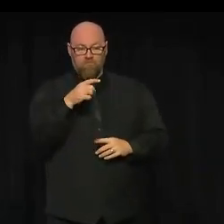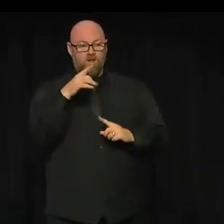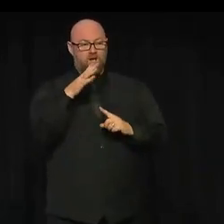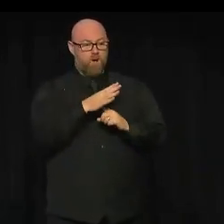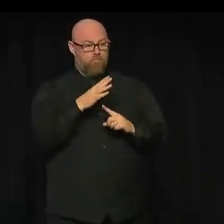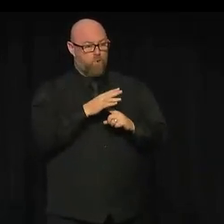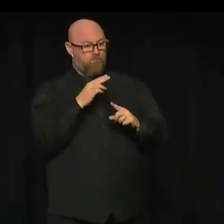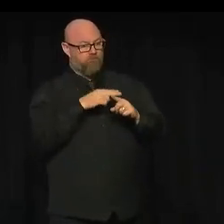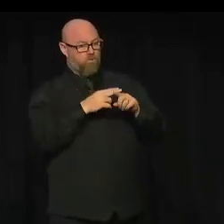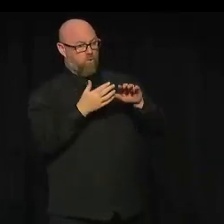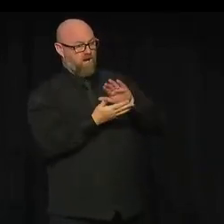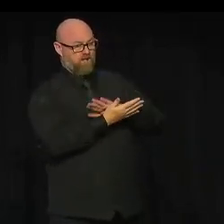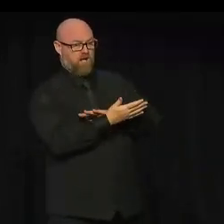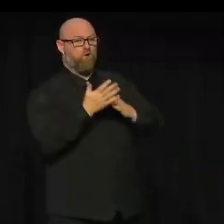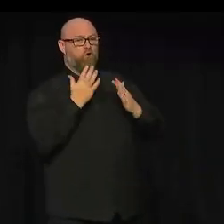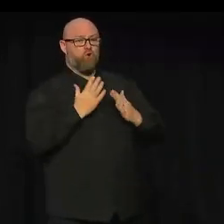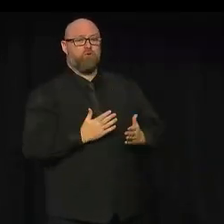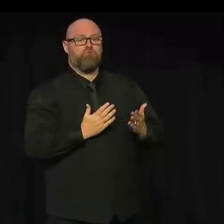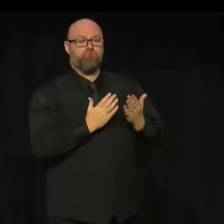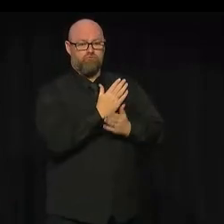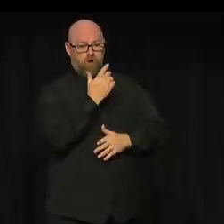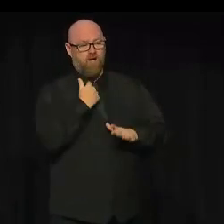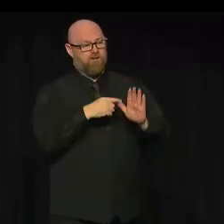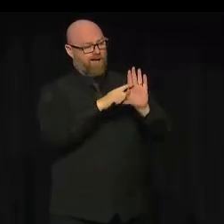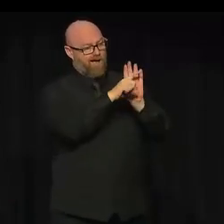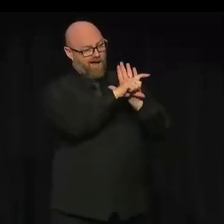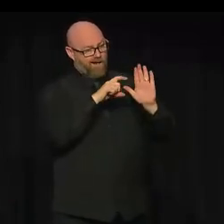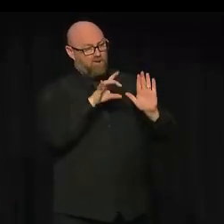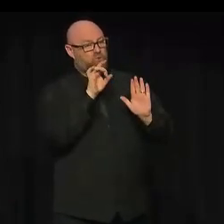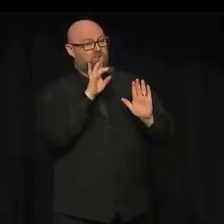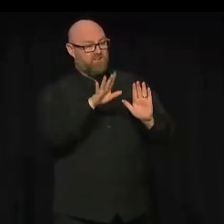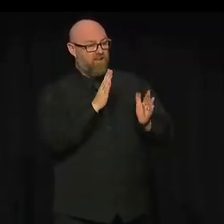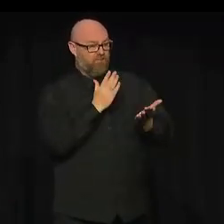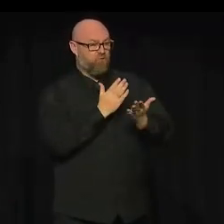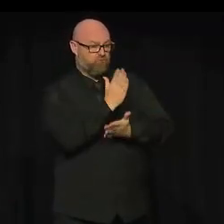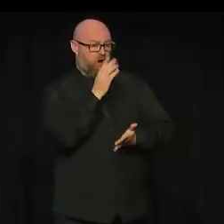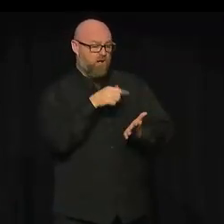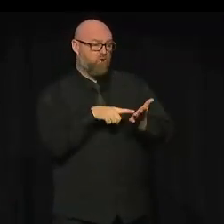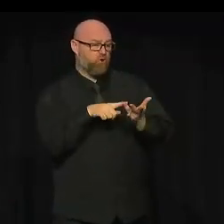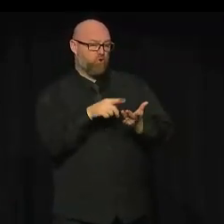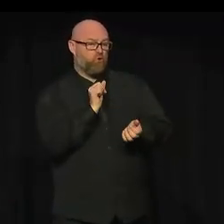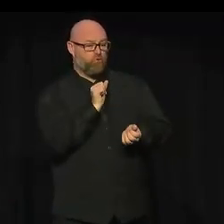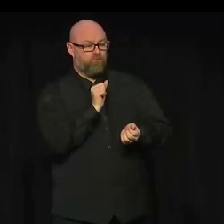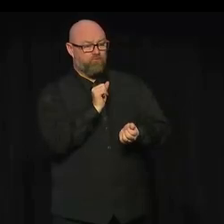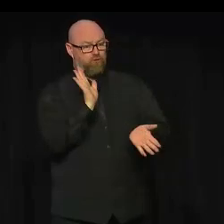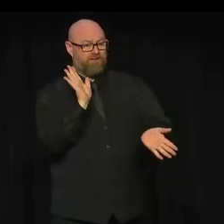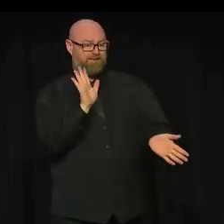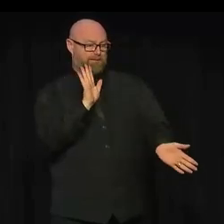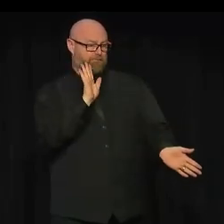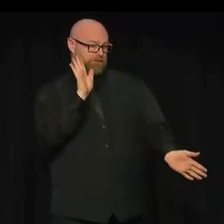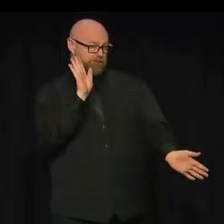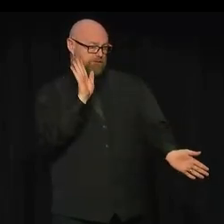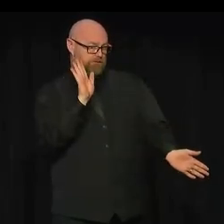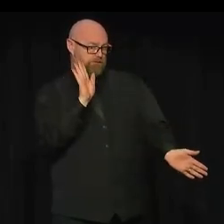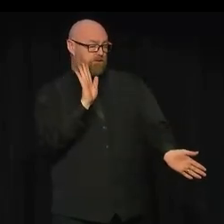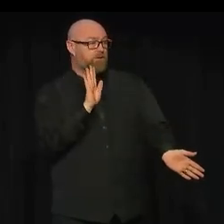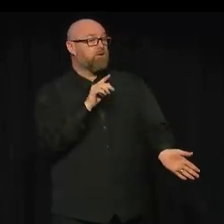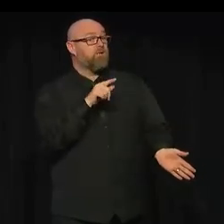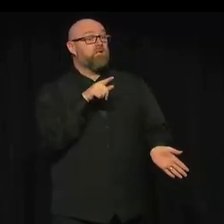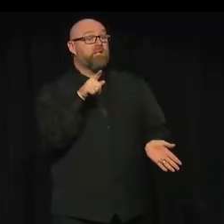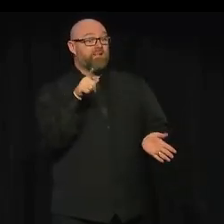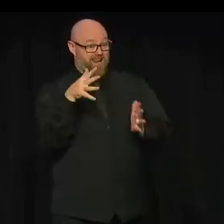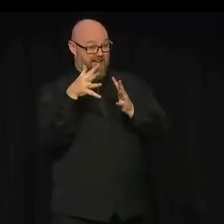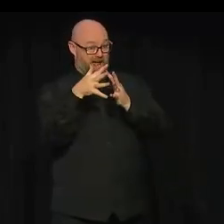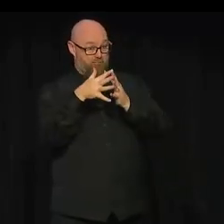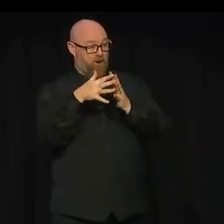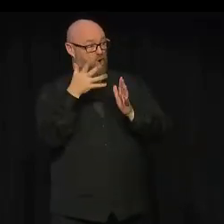of course, the right to free speech under Article 10. The United States is seeking to extradite and prosecute him and put him in prison